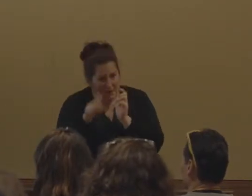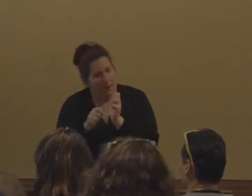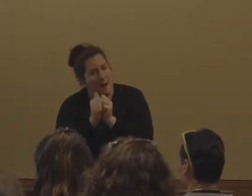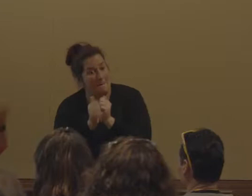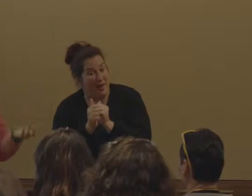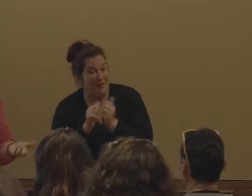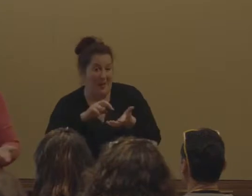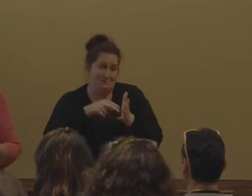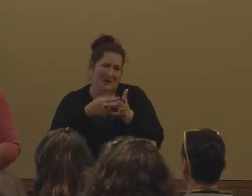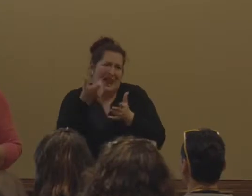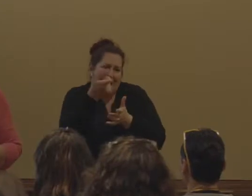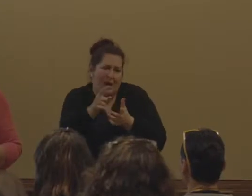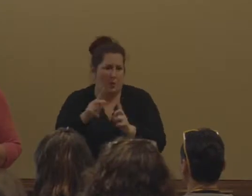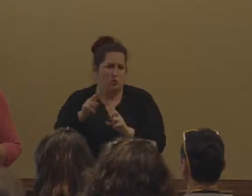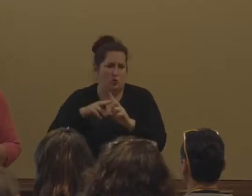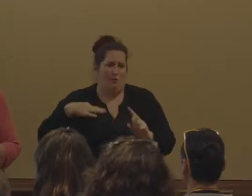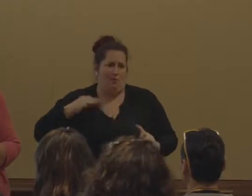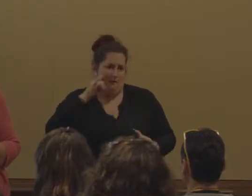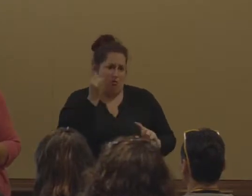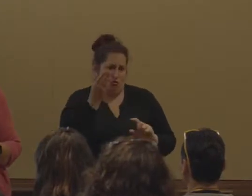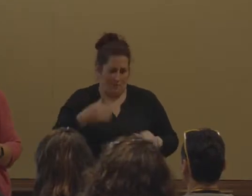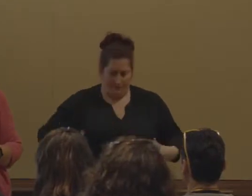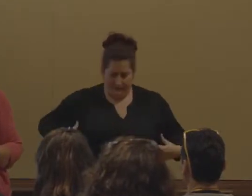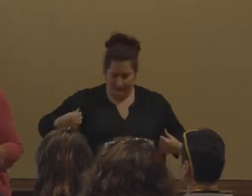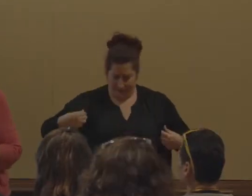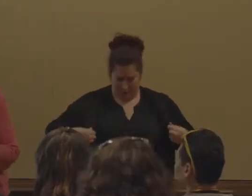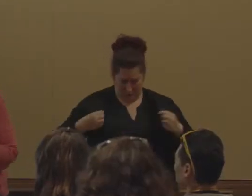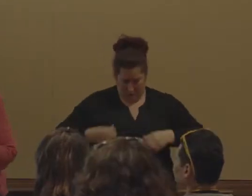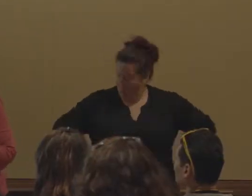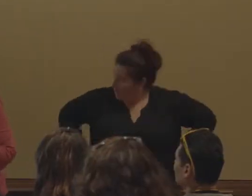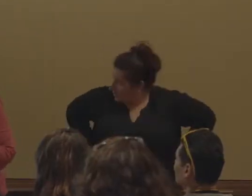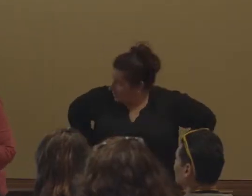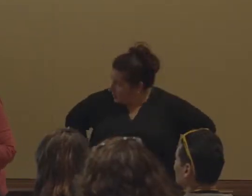course, means that anybody can apply for those jobs. Okay.